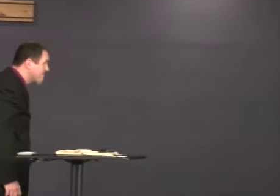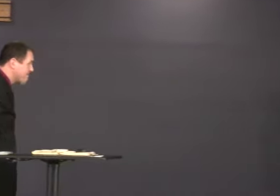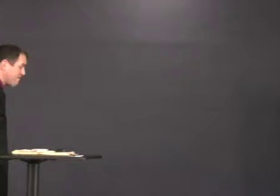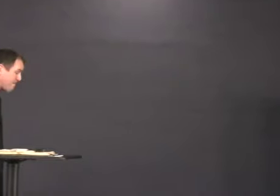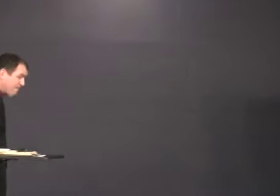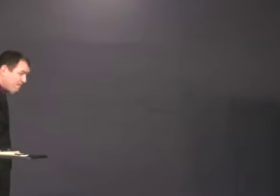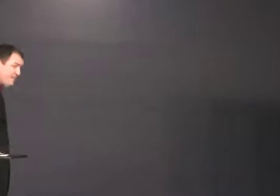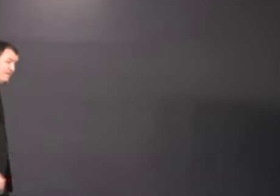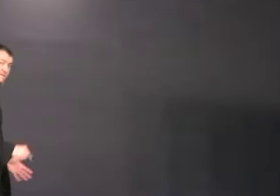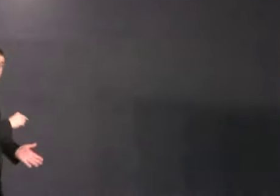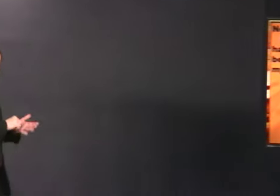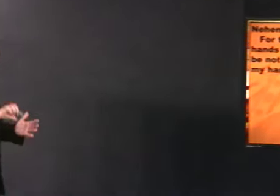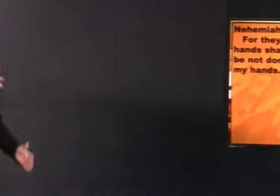seek.